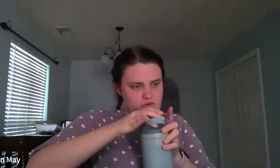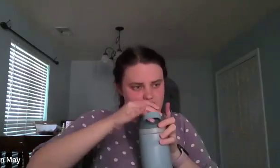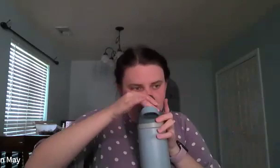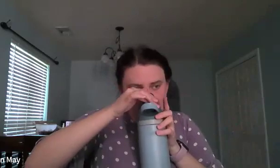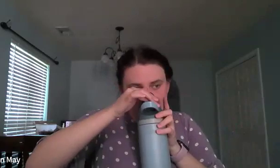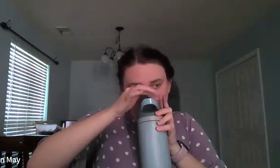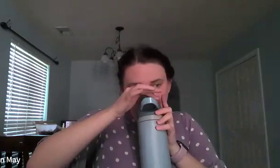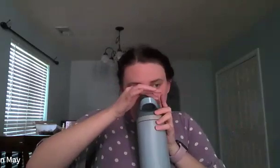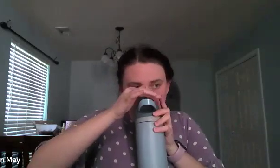Okay.